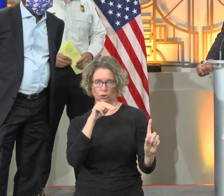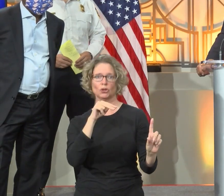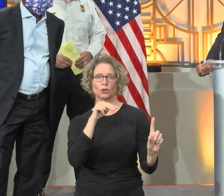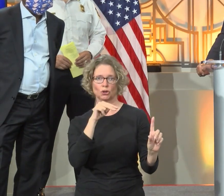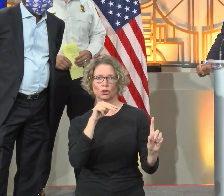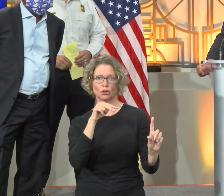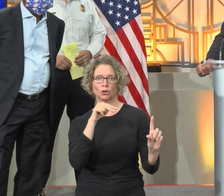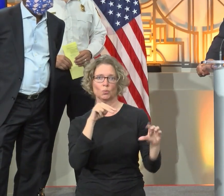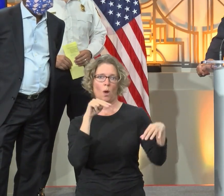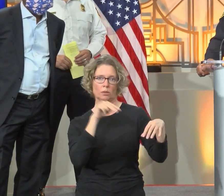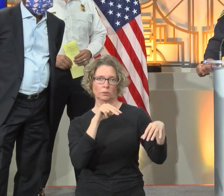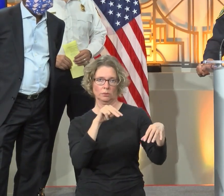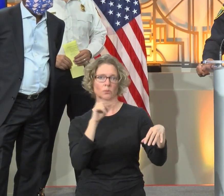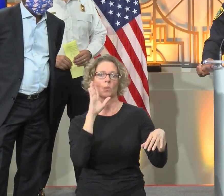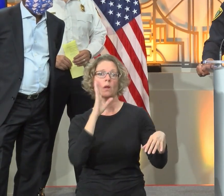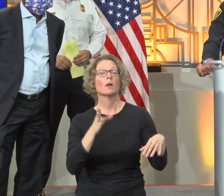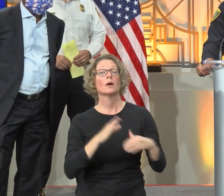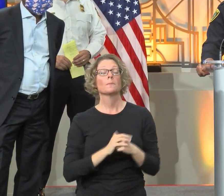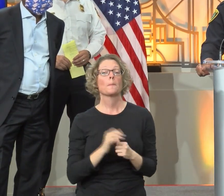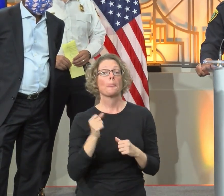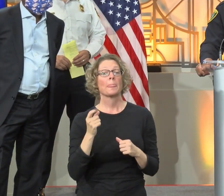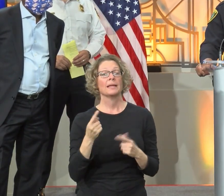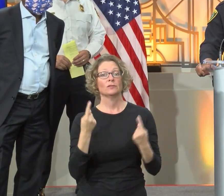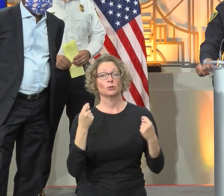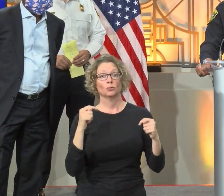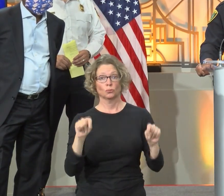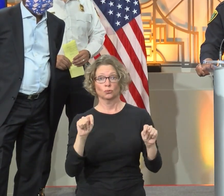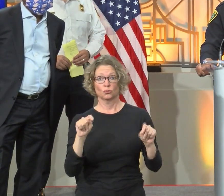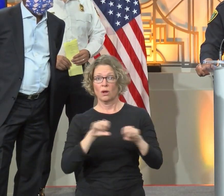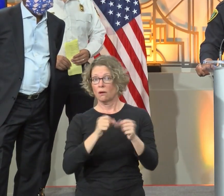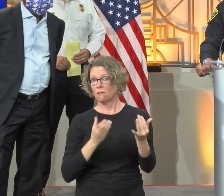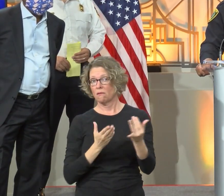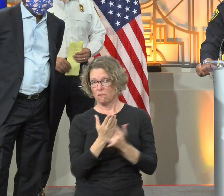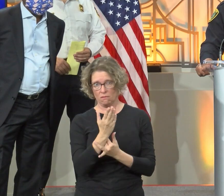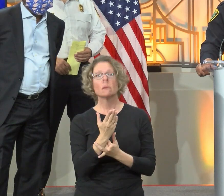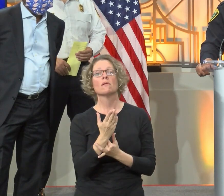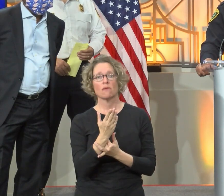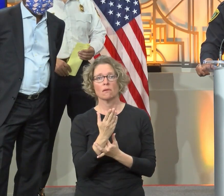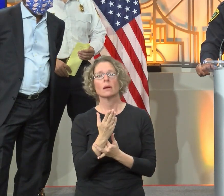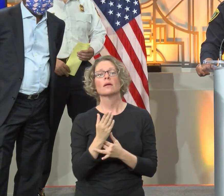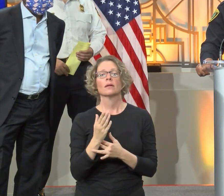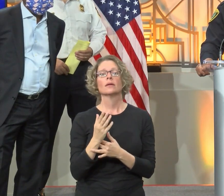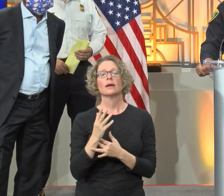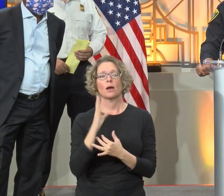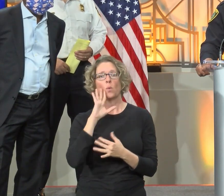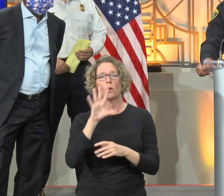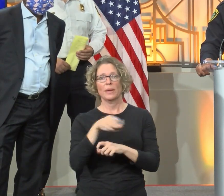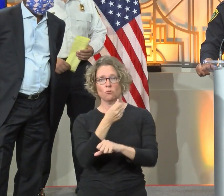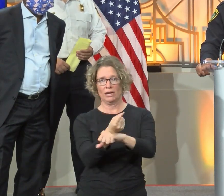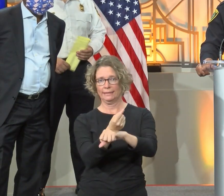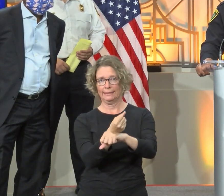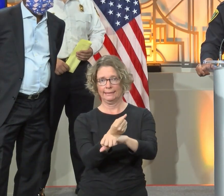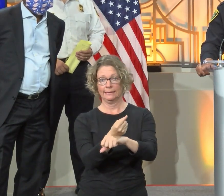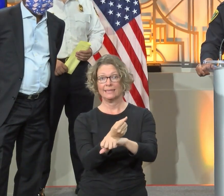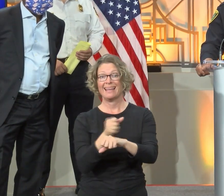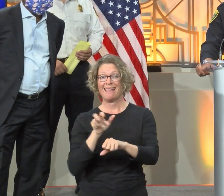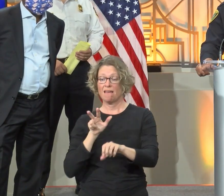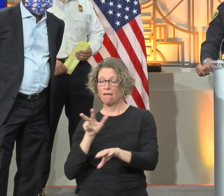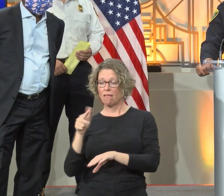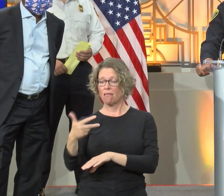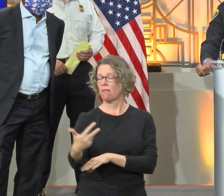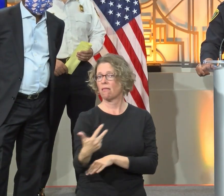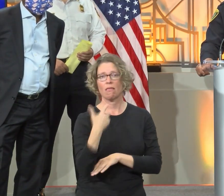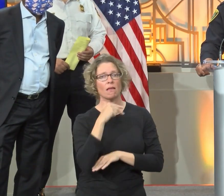eyes on these places, and if you try to do any of those things, you will be arrested. And lastly, turn around, don't drown is not a slogan. It's a way to stay